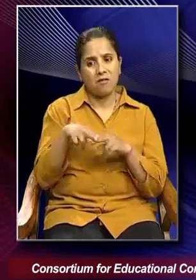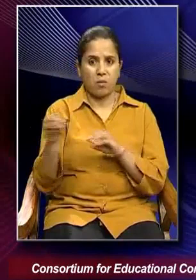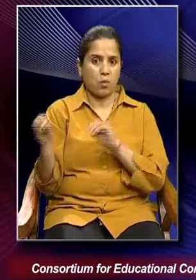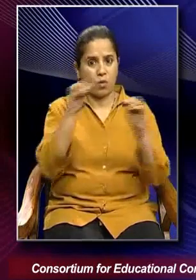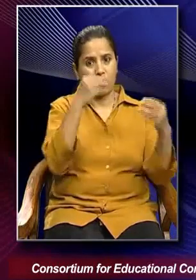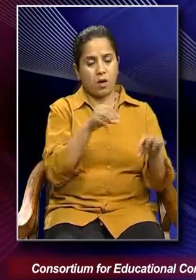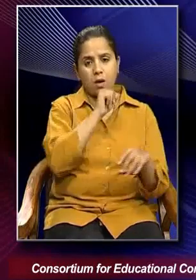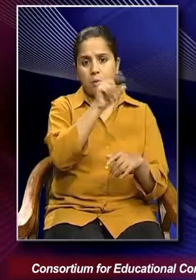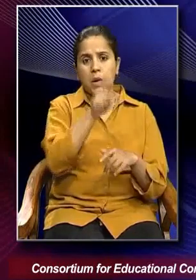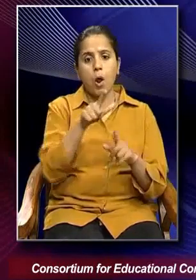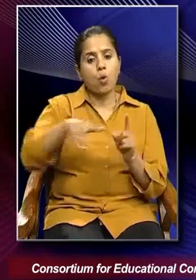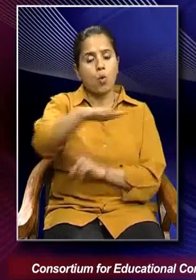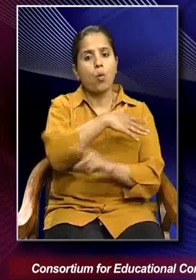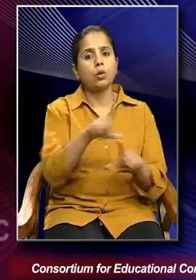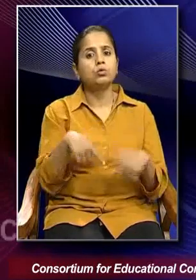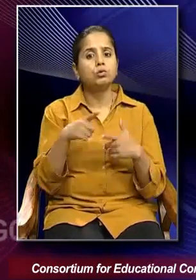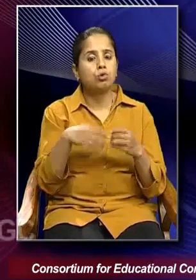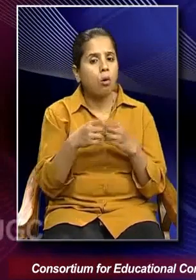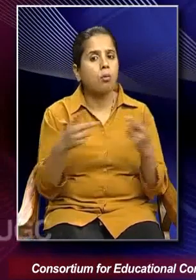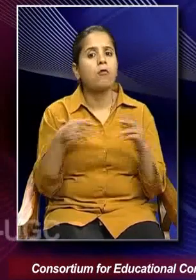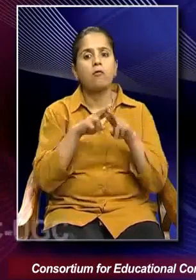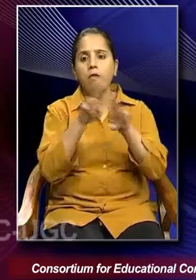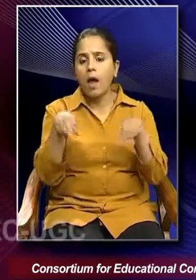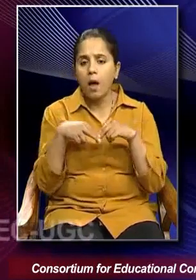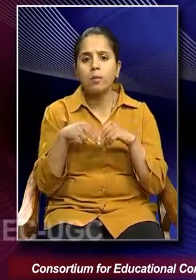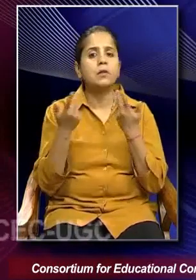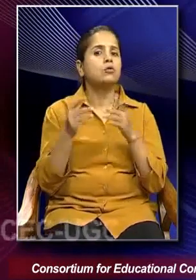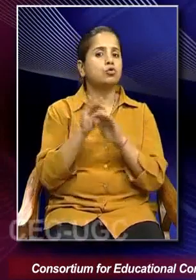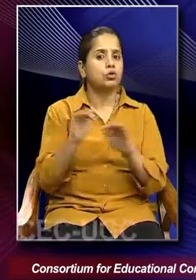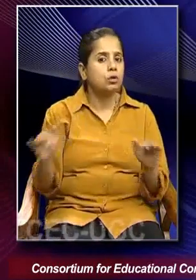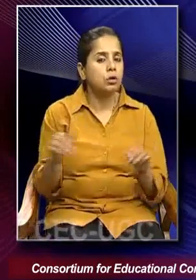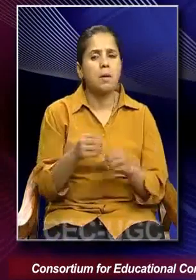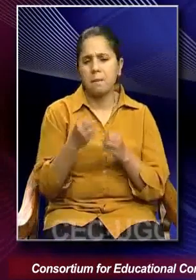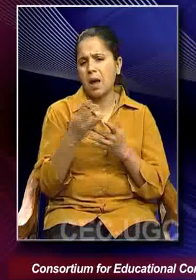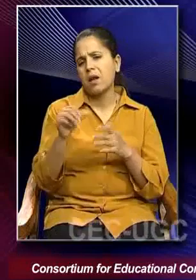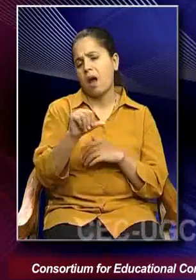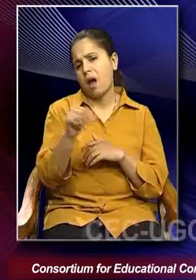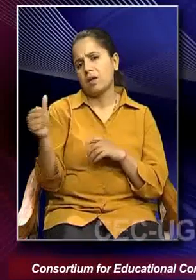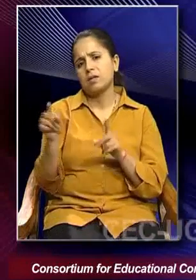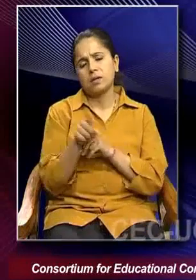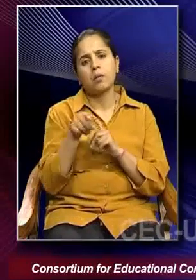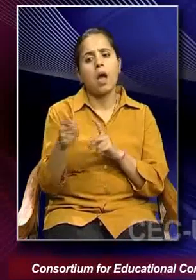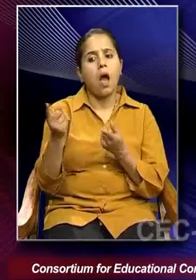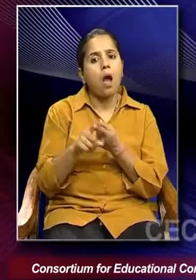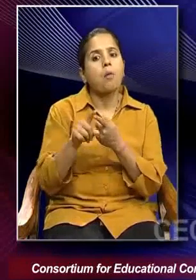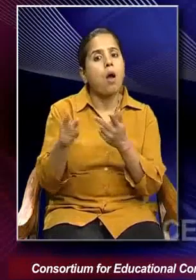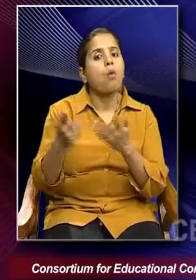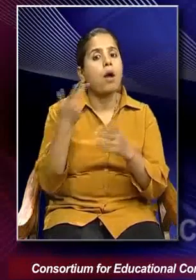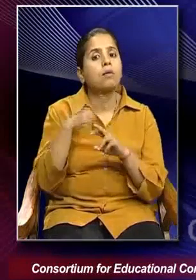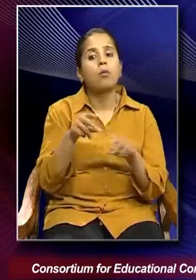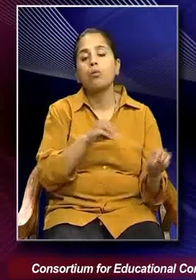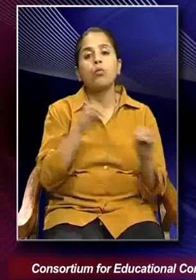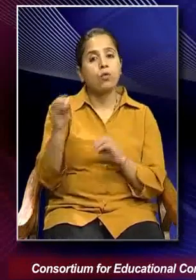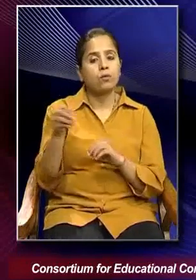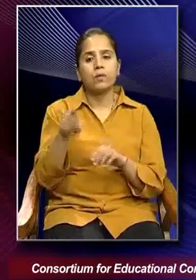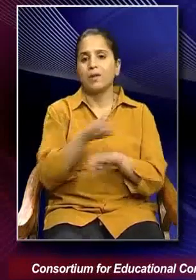of local people, household level, families and children, and many other implications of migration. So